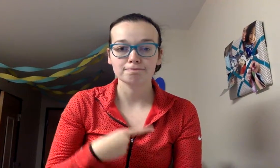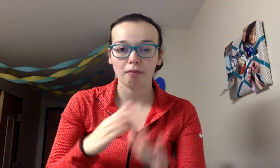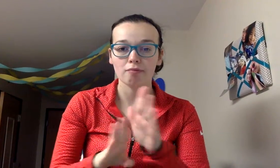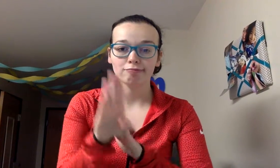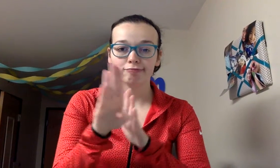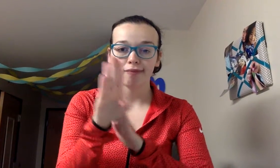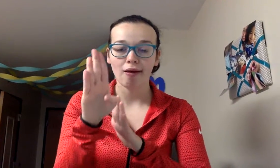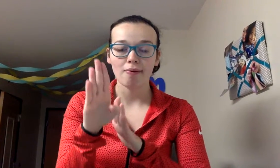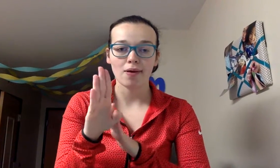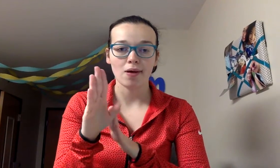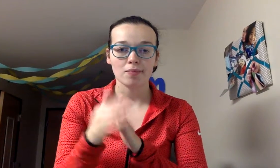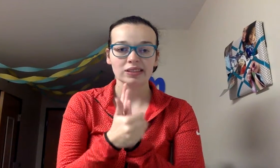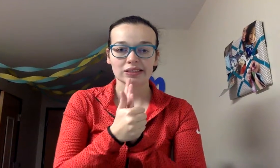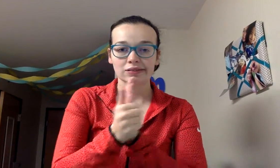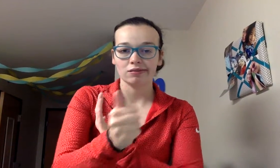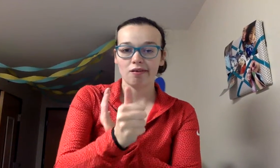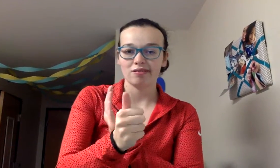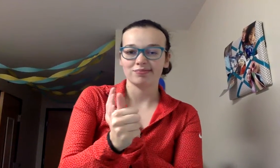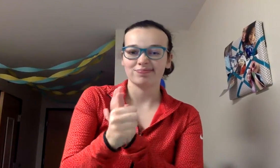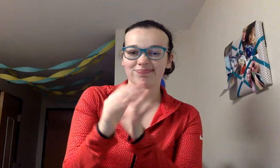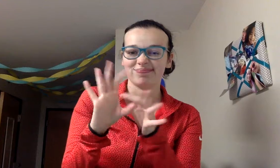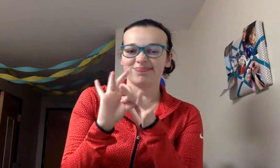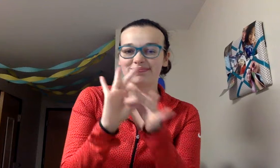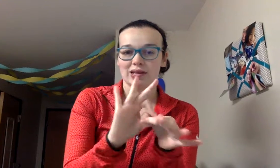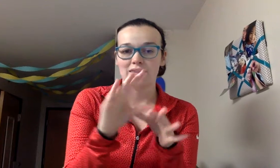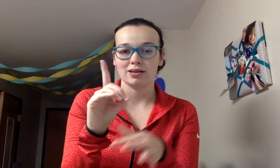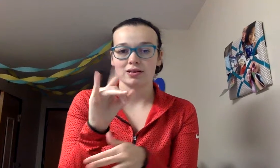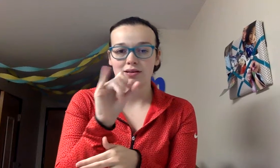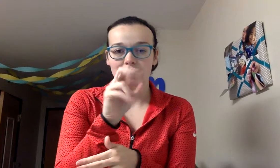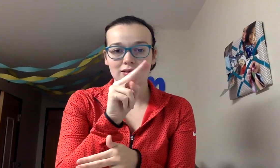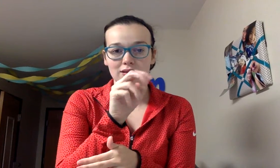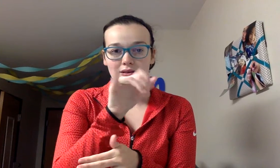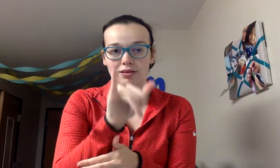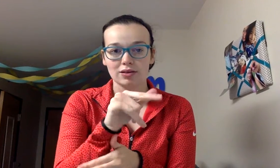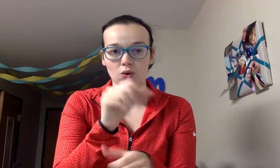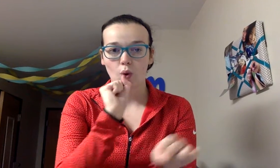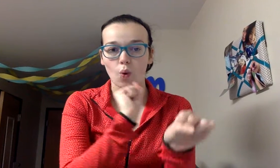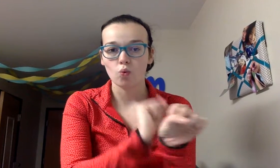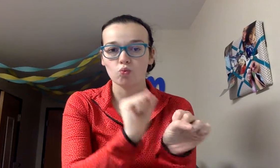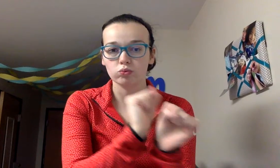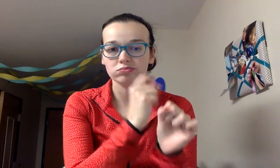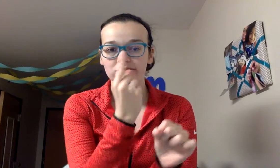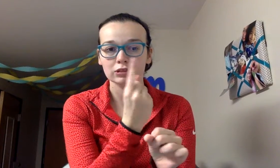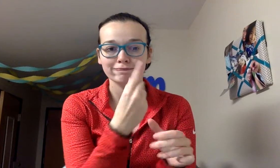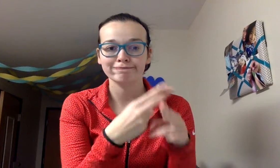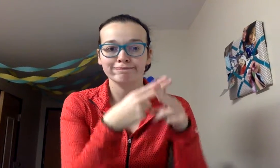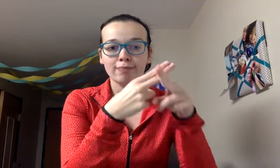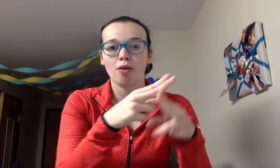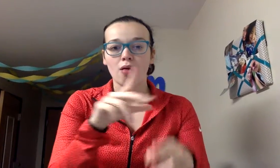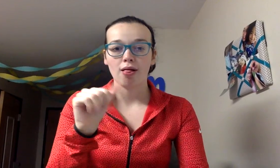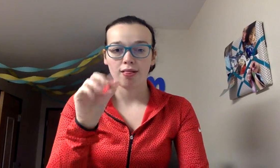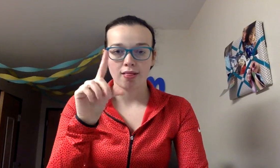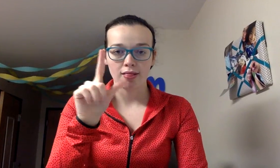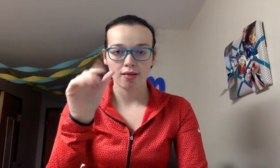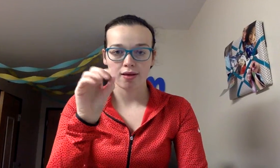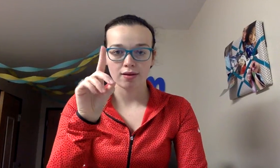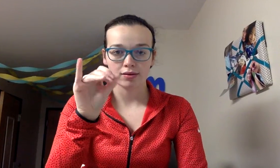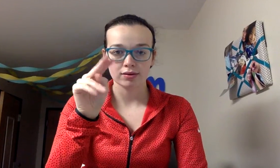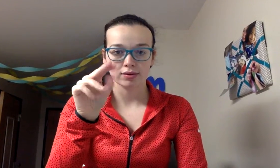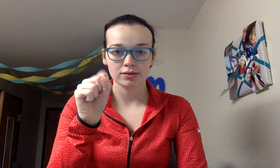go there, and I was part of an Imagineering team, and we worked on something called Aladdin's Magic Carpet Ride, and it was incredibly cool. However, it took me over 15